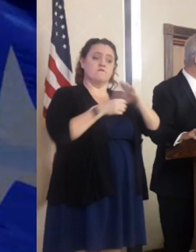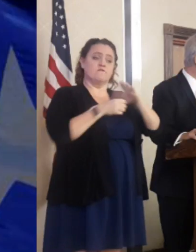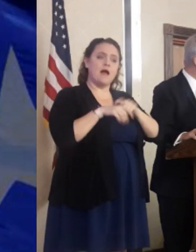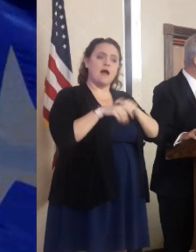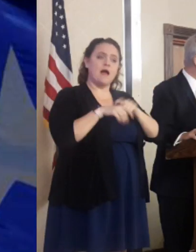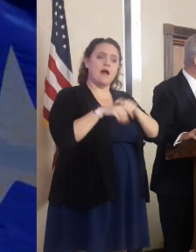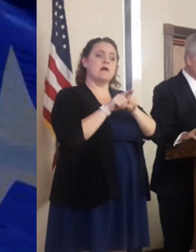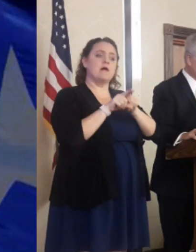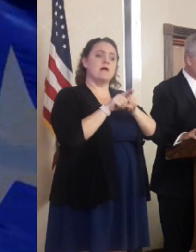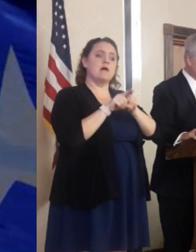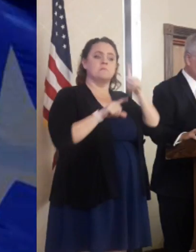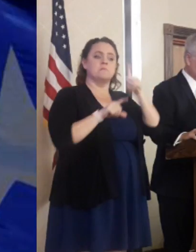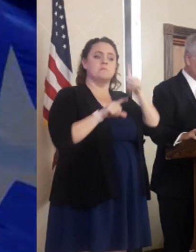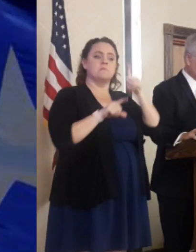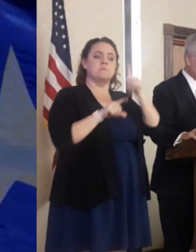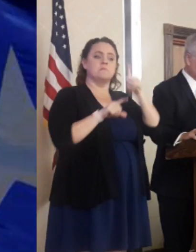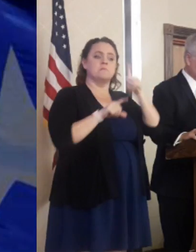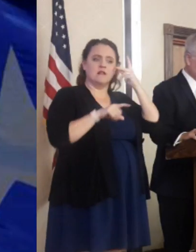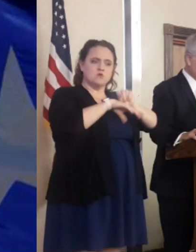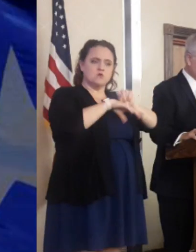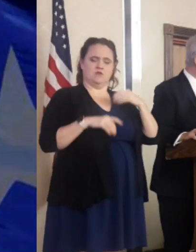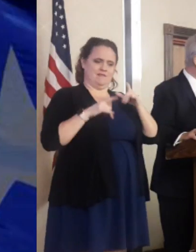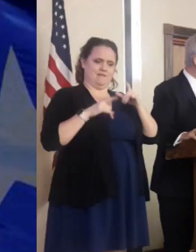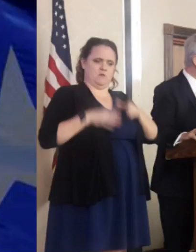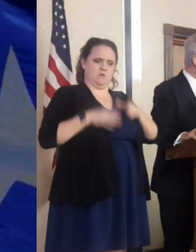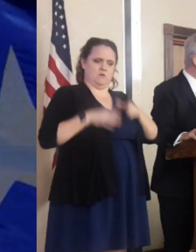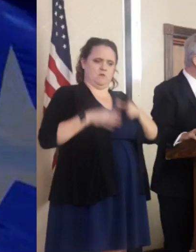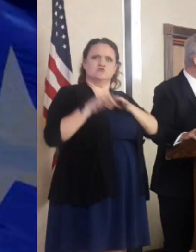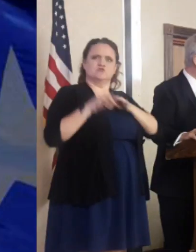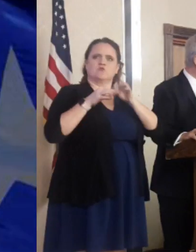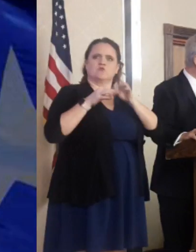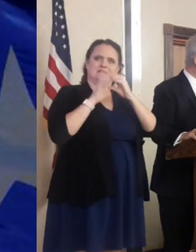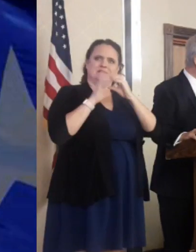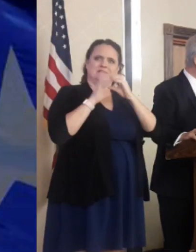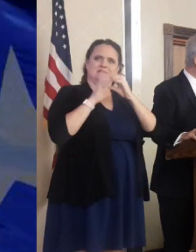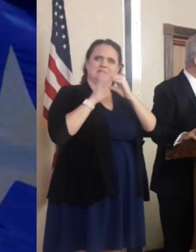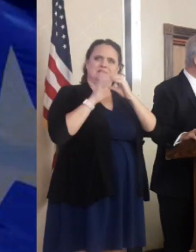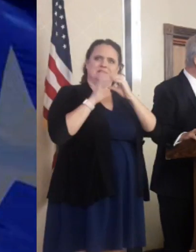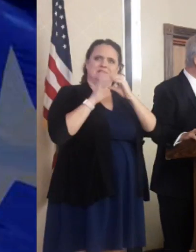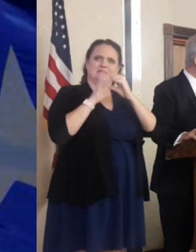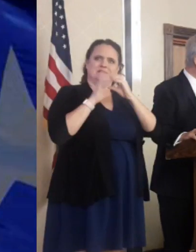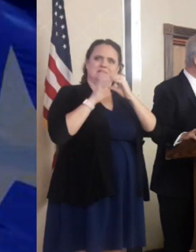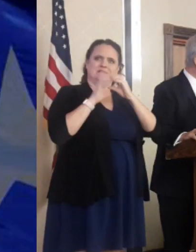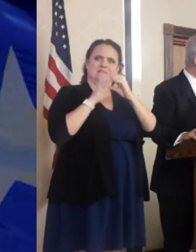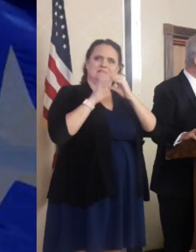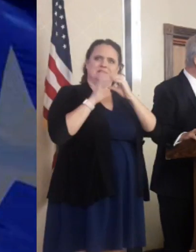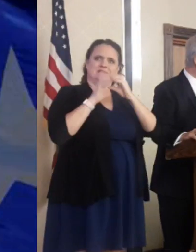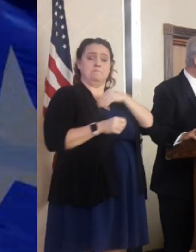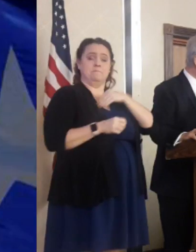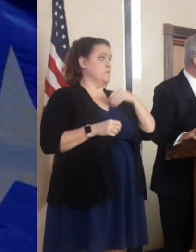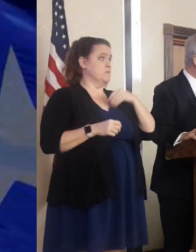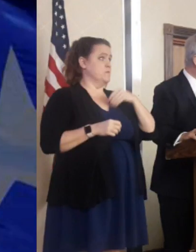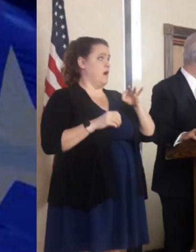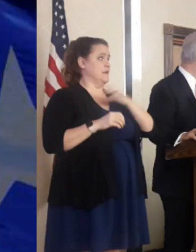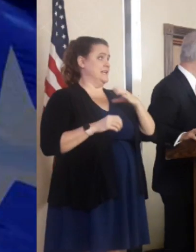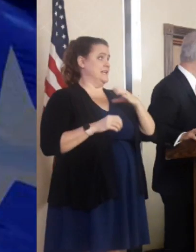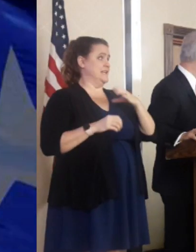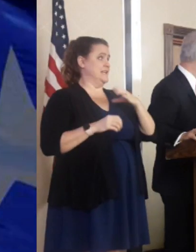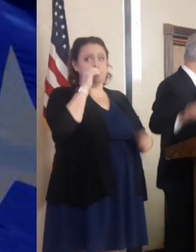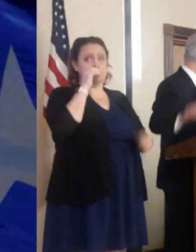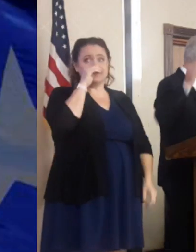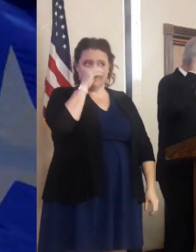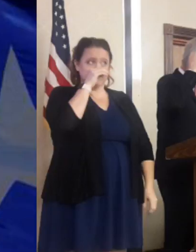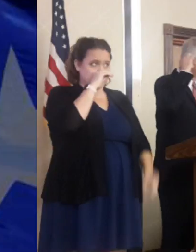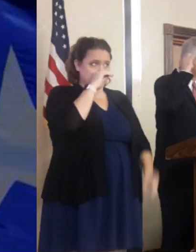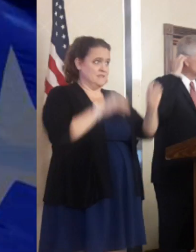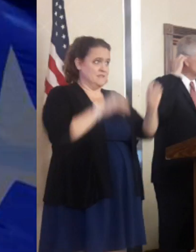person described in section 1 to be a voting member of the committee. That is correct. If the amendment is